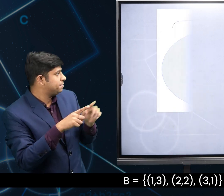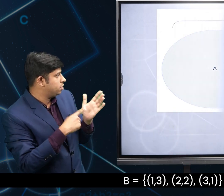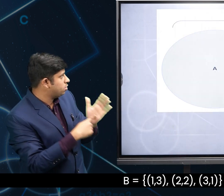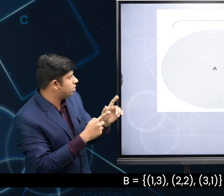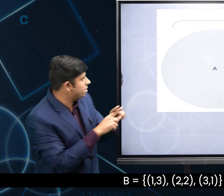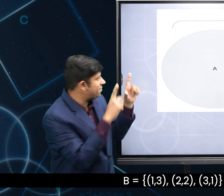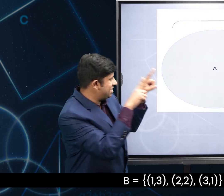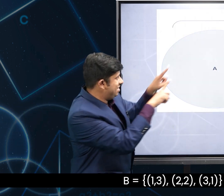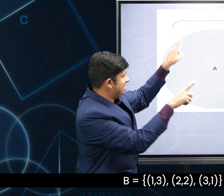Show image.